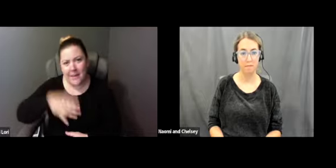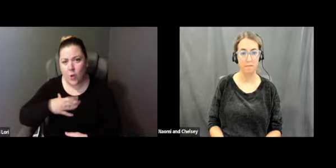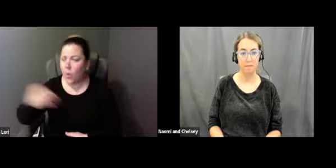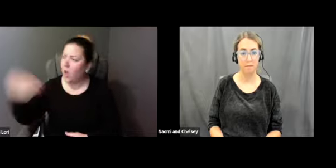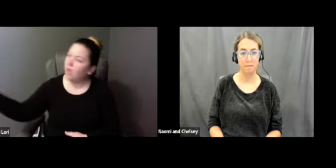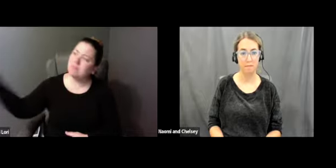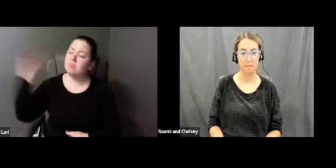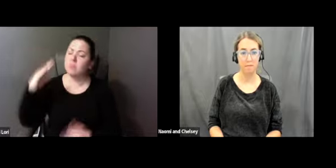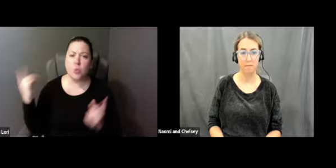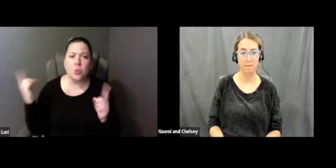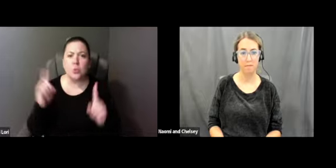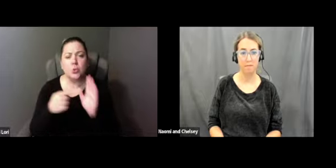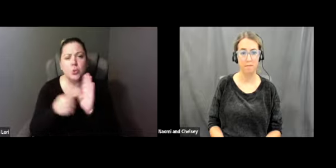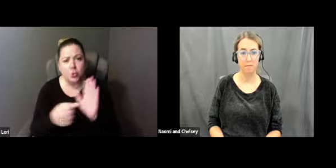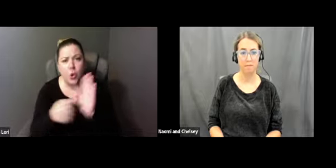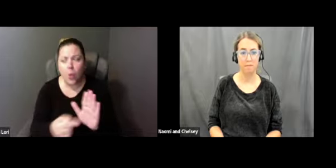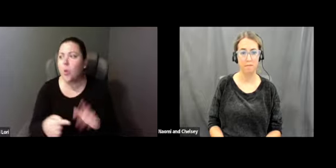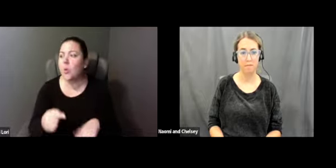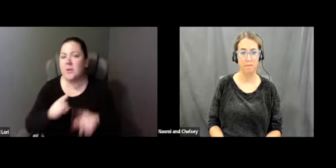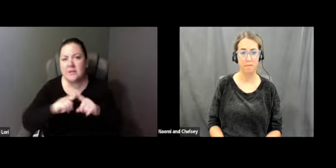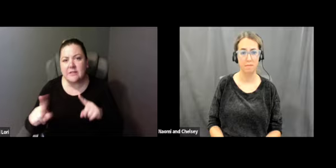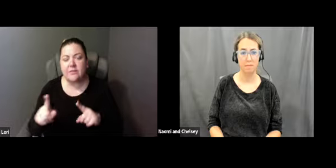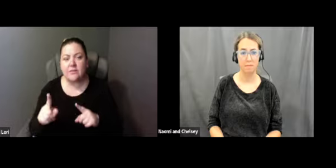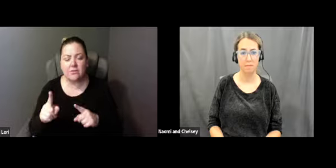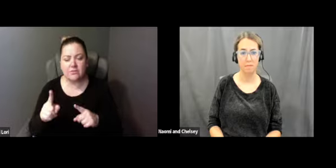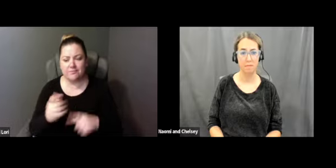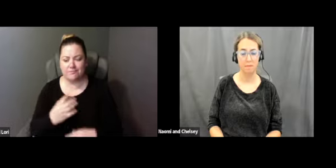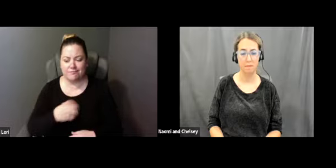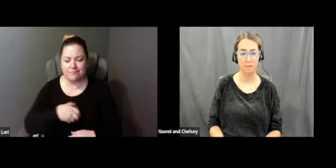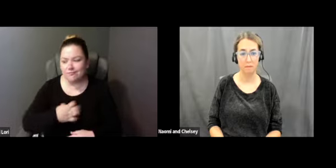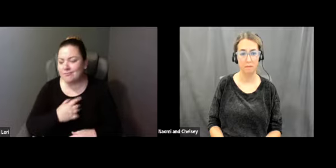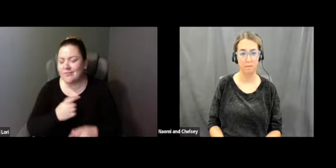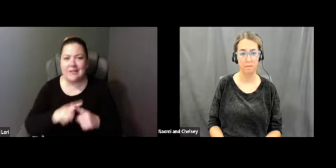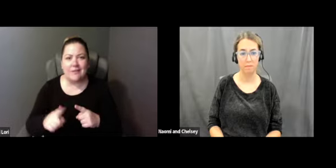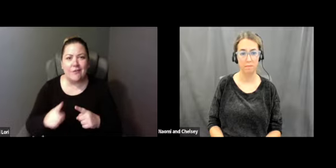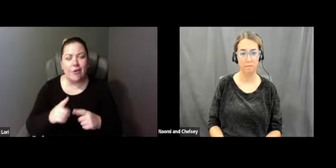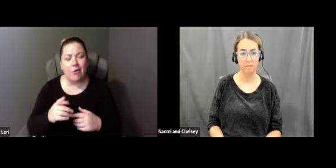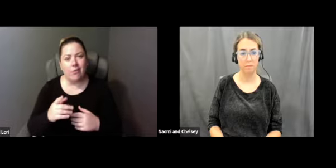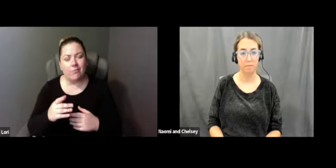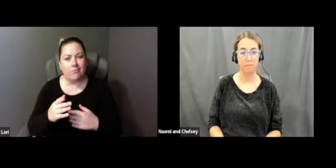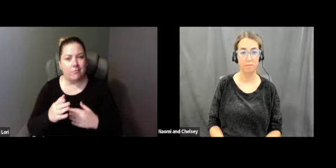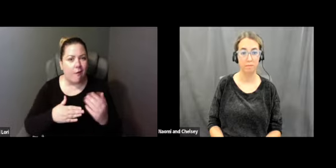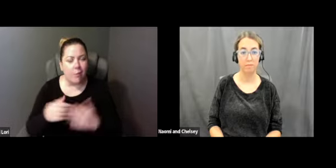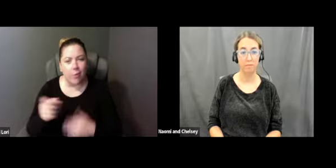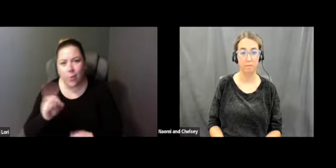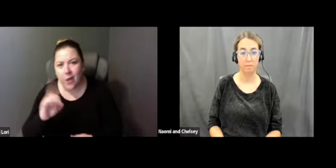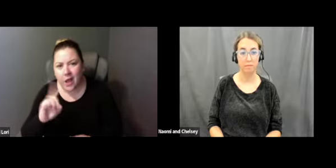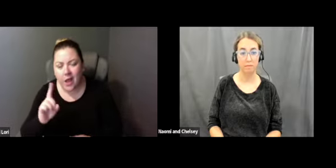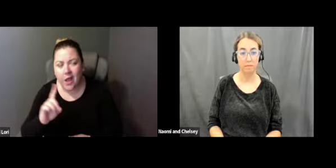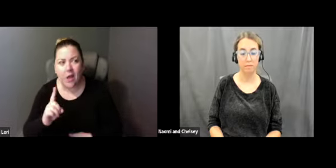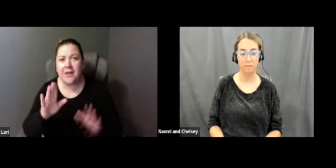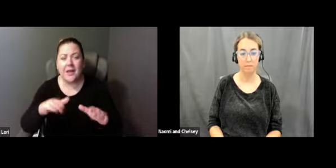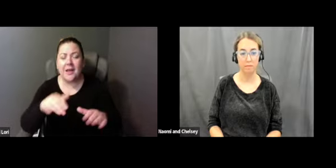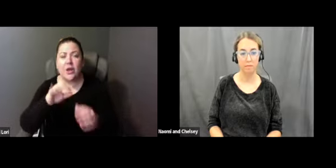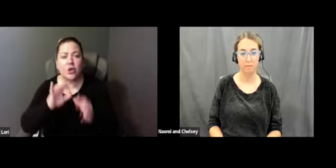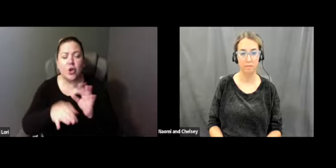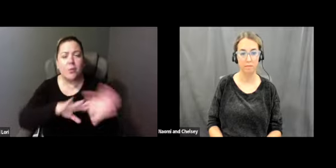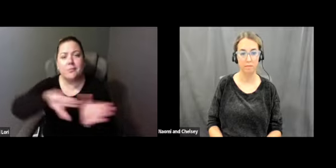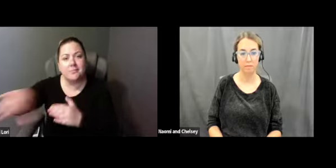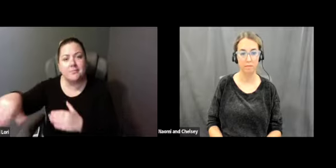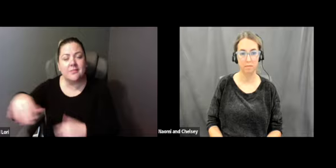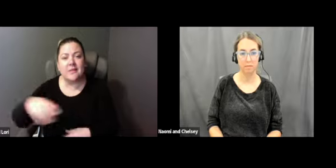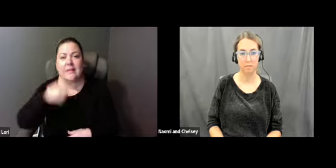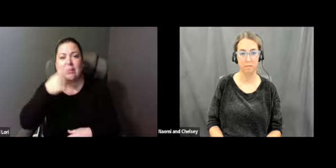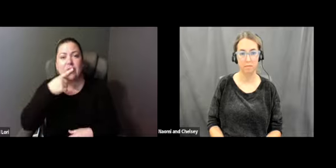across genders or comfort levels. So I was interpreting students, how many people have to apologize or, make excuses